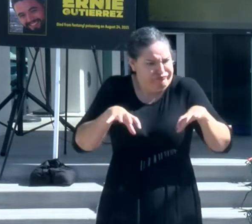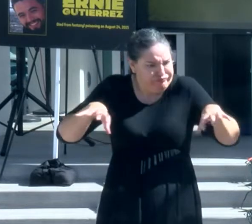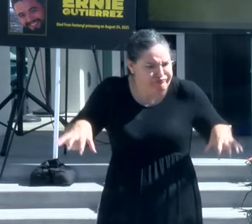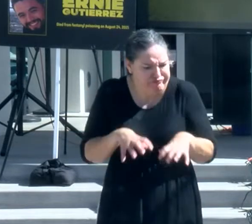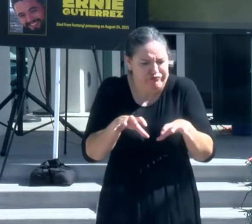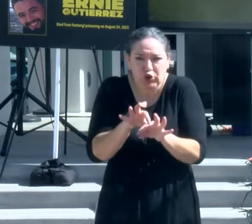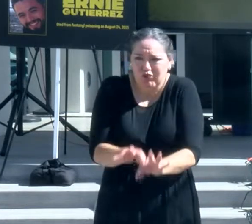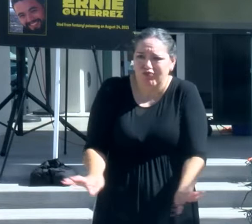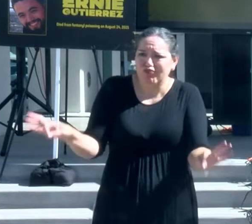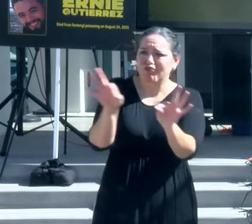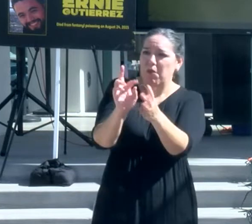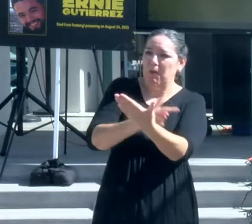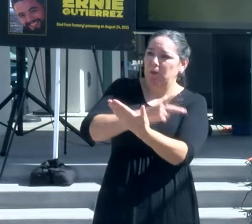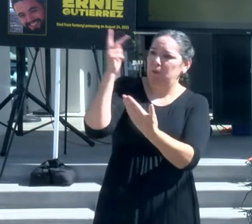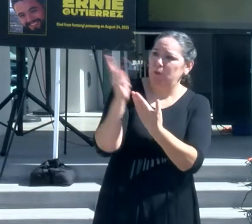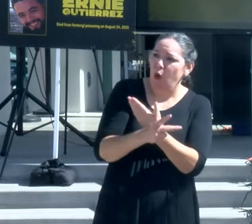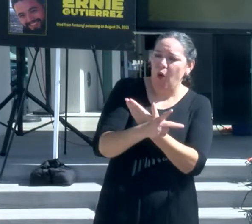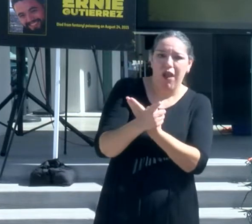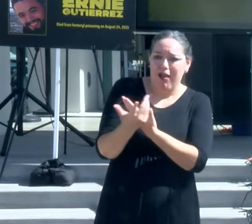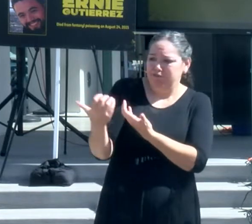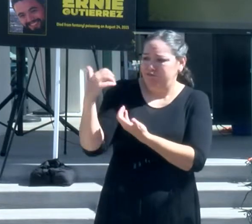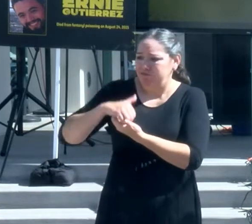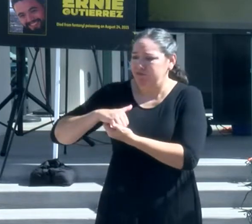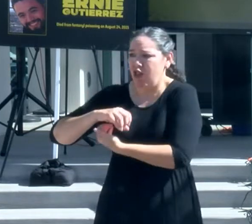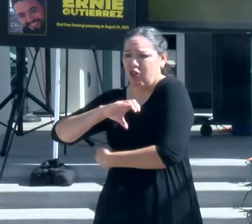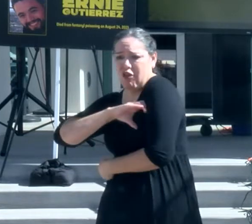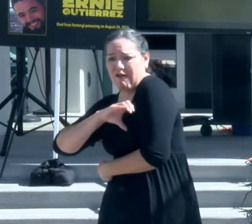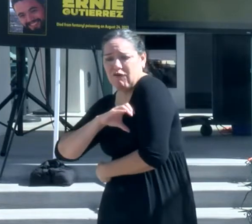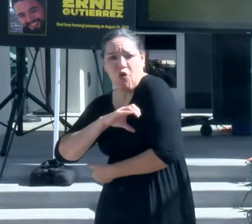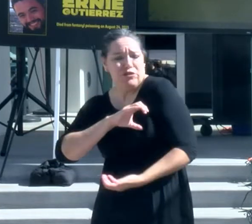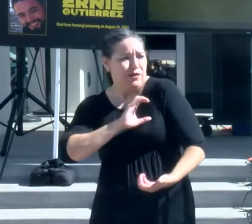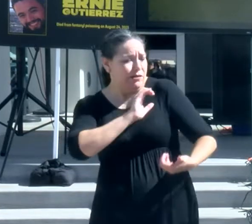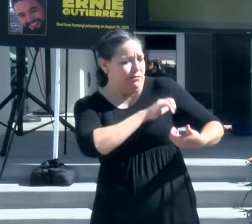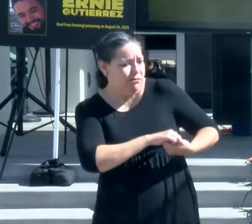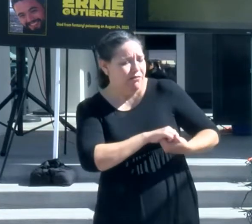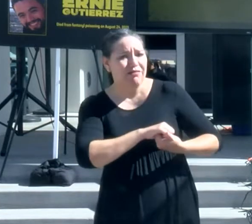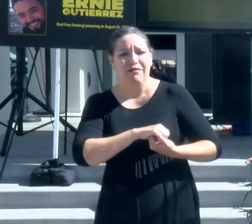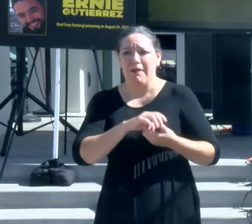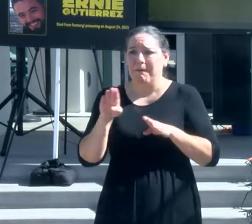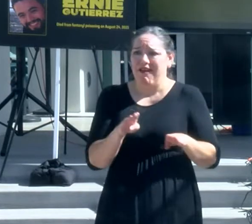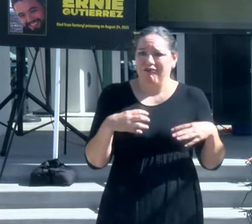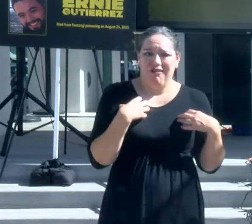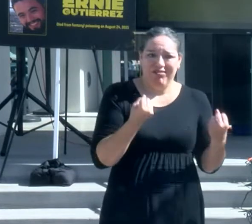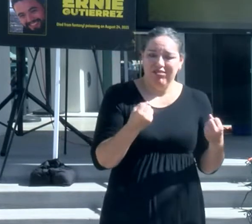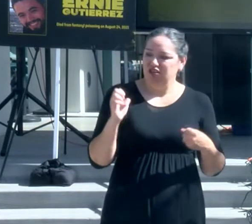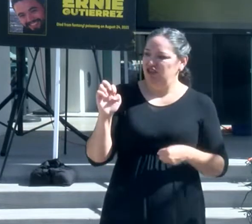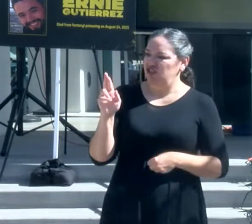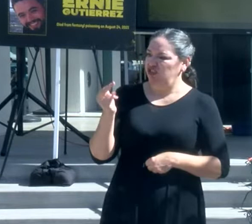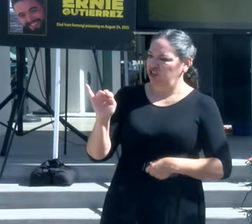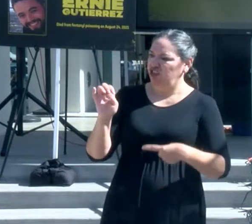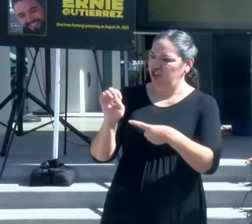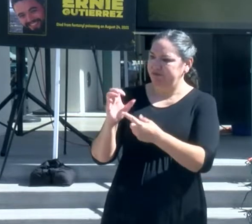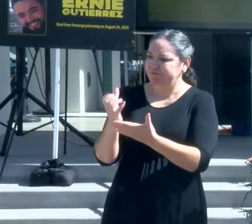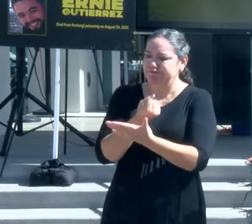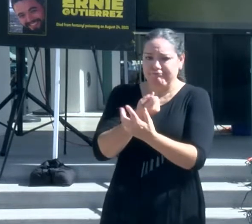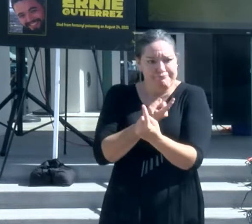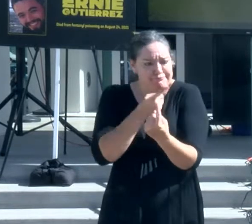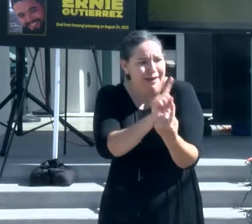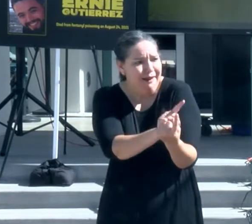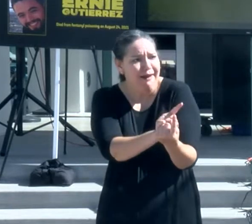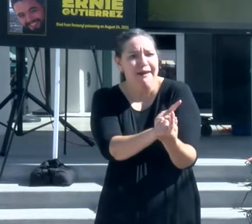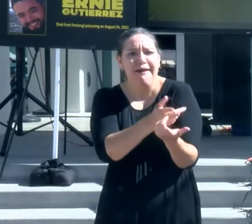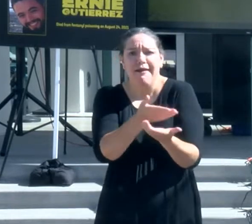critical programs that join law enforcement and behavioral health. Ernie was able to meet with behavioral